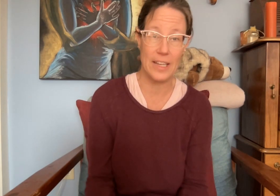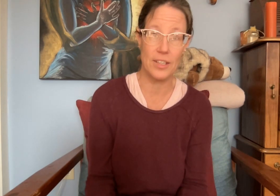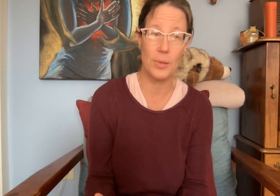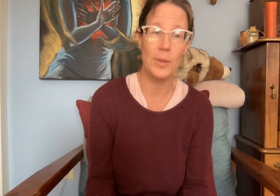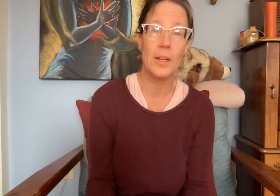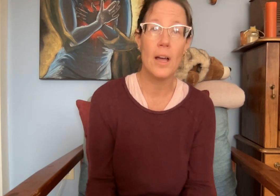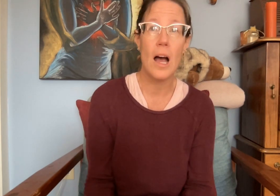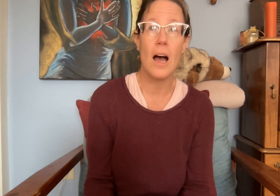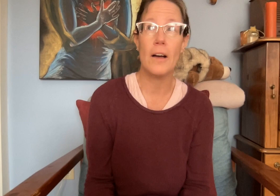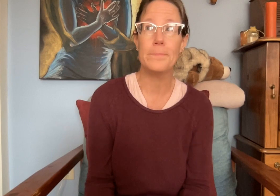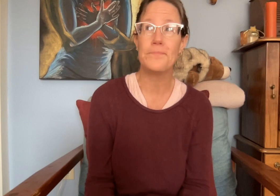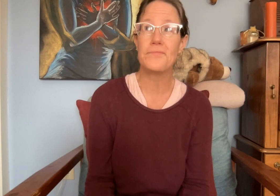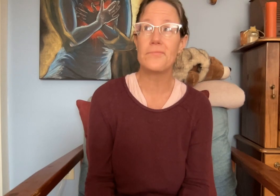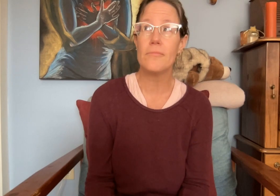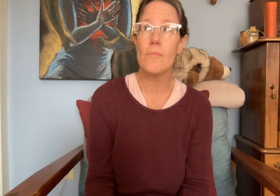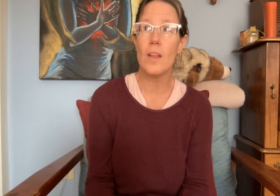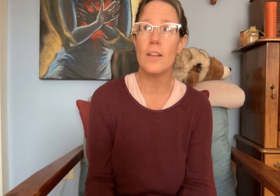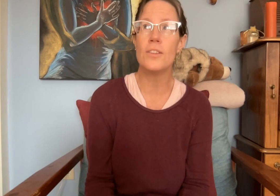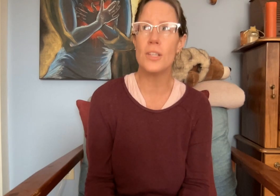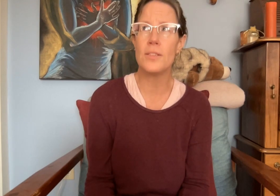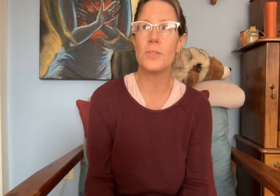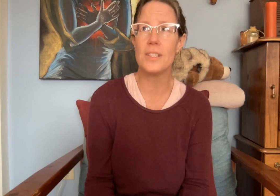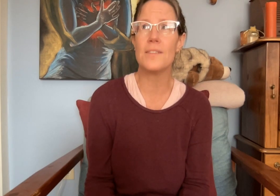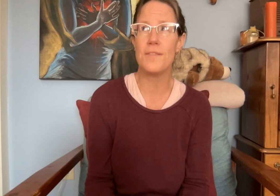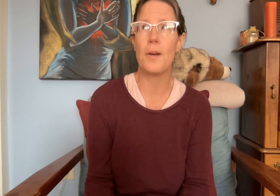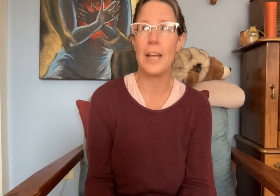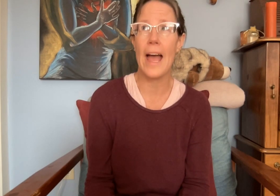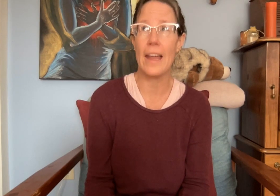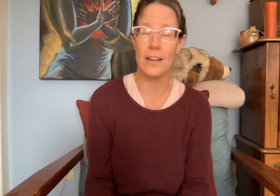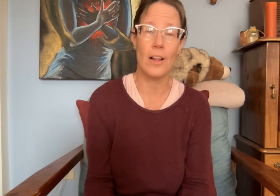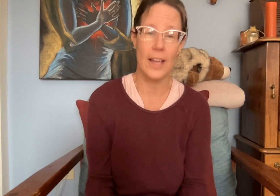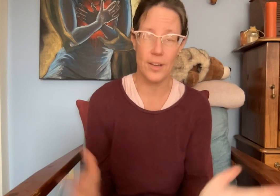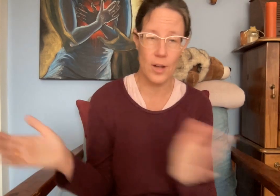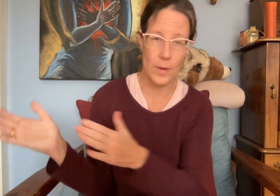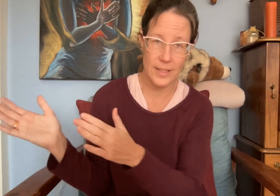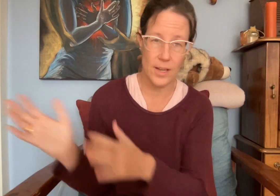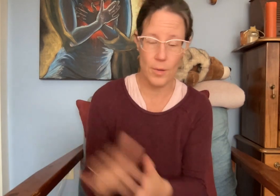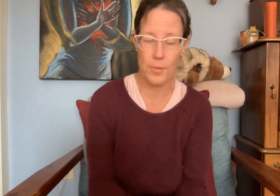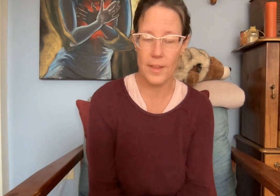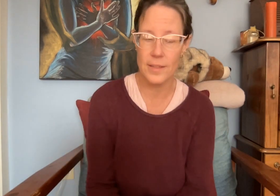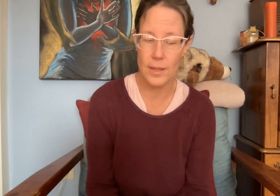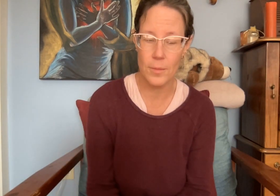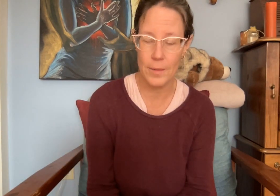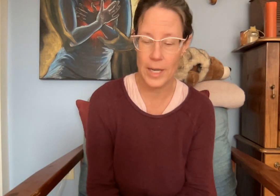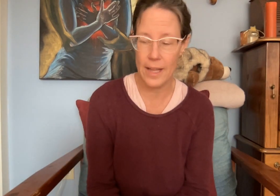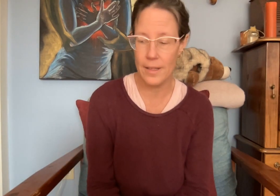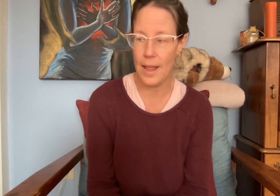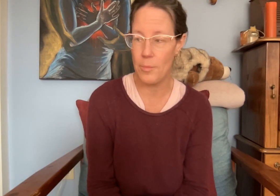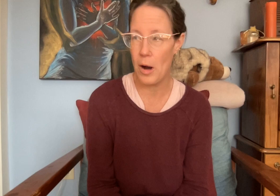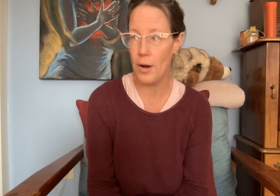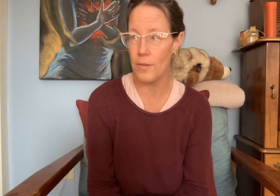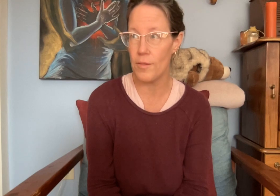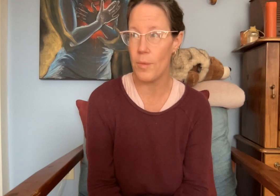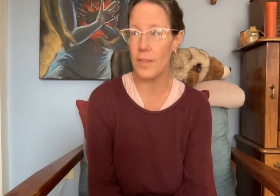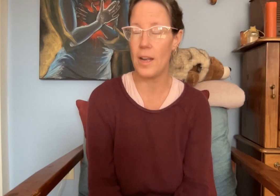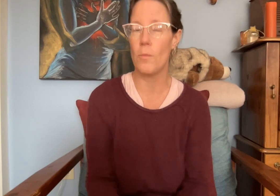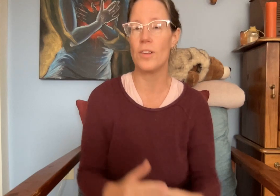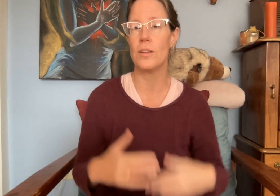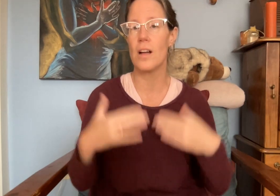too. And just the very end, and I'll let you know as I go through this, that when we get to that part that I want you to kind